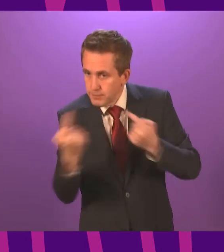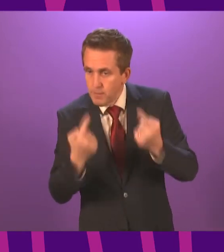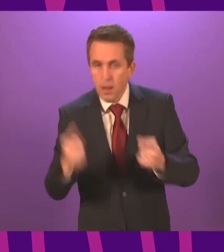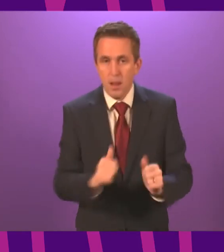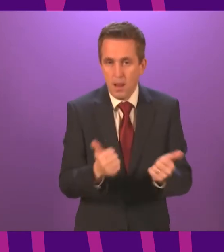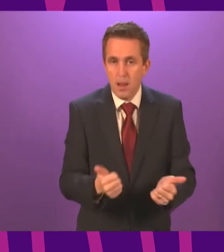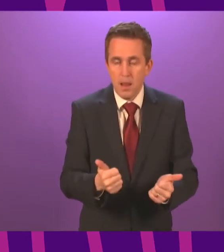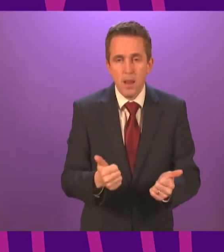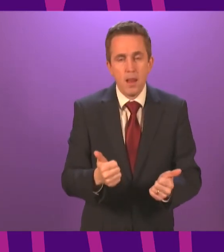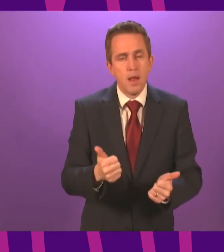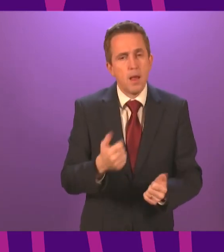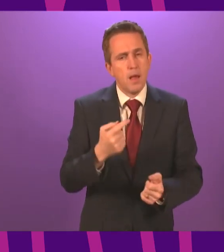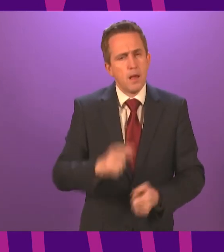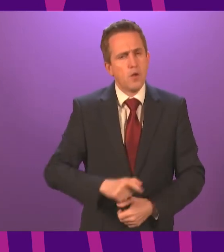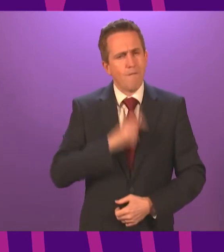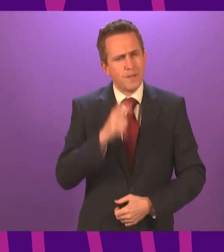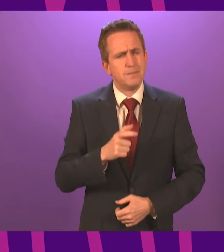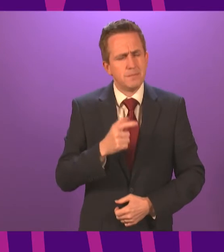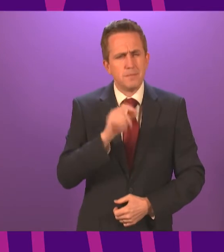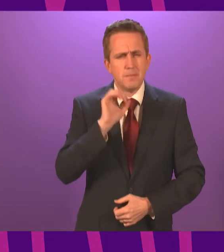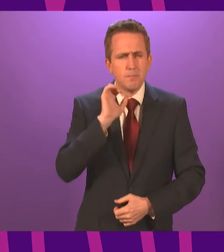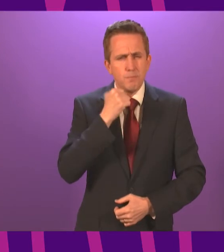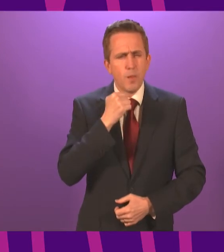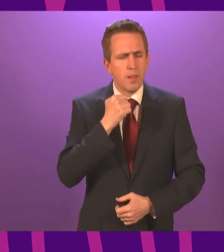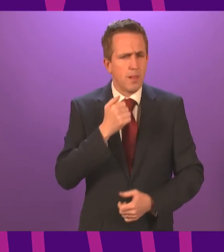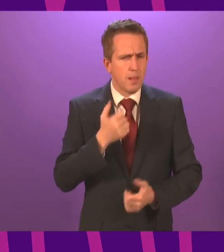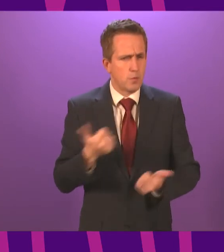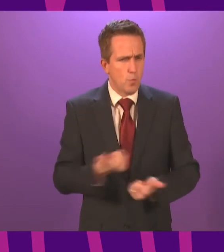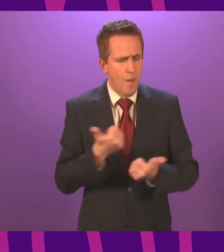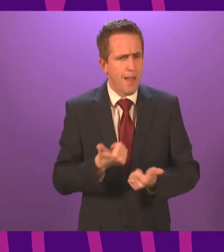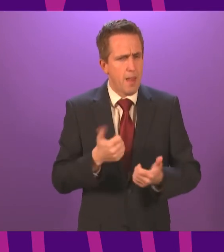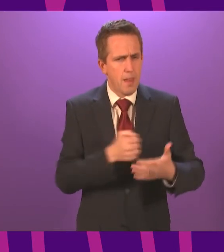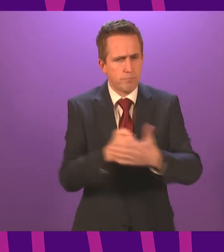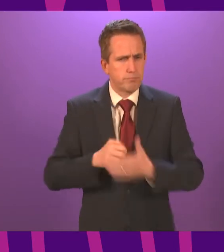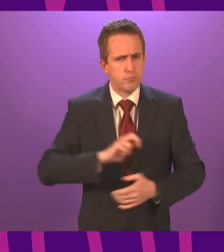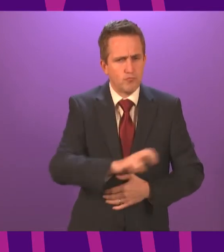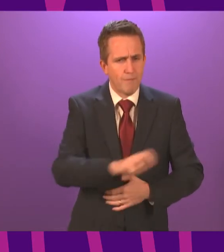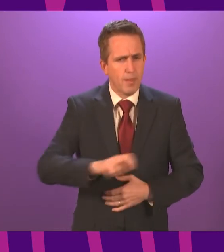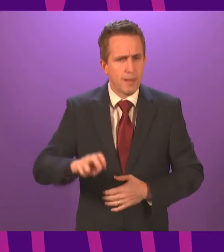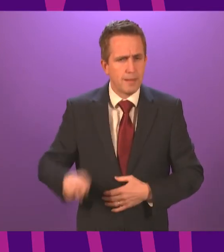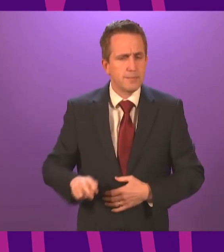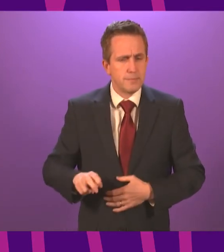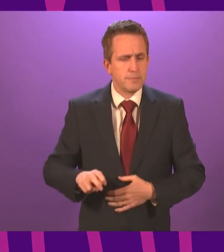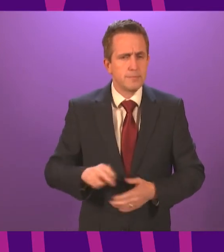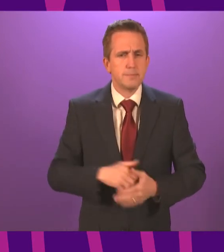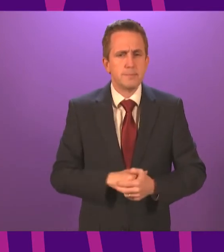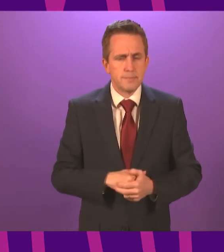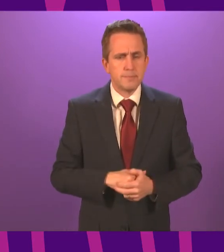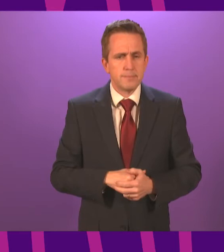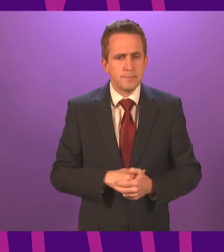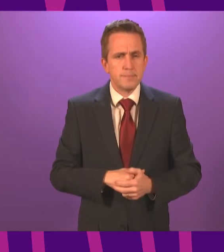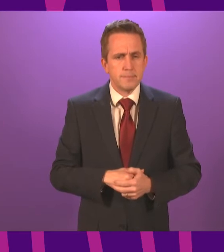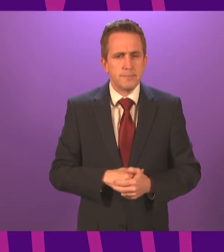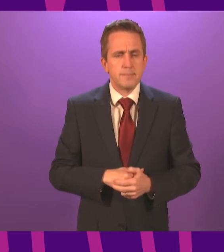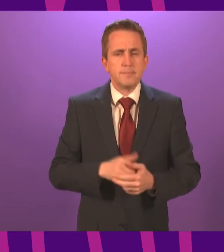will recognise the importance of minimising travel as much as possible for everyone's safety, and that they will not see exemptions as loopholes. Presiding Officer,